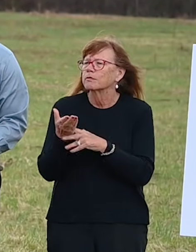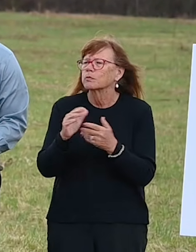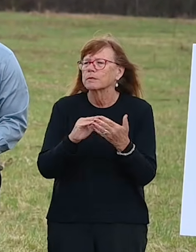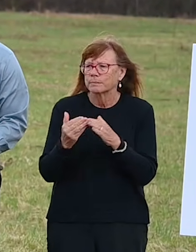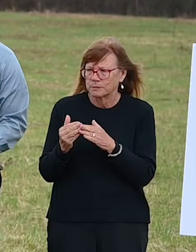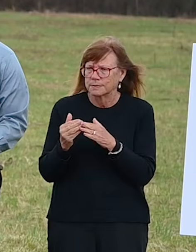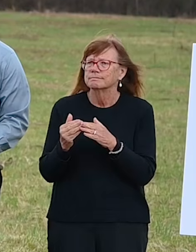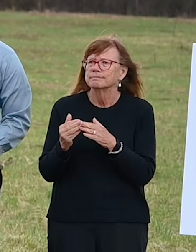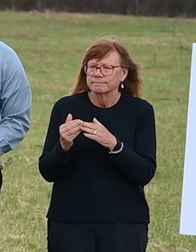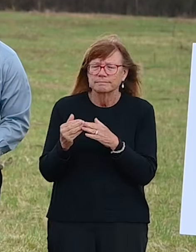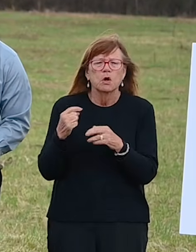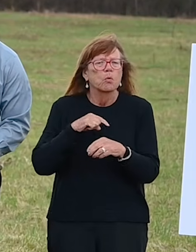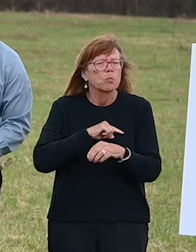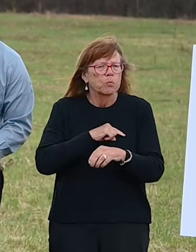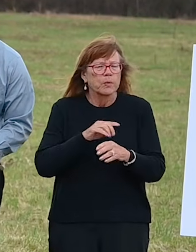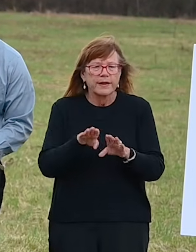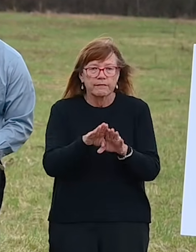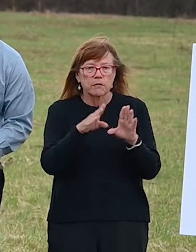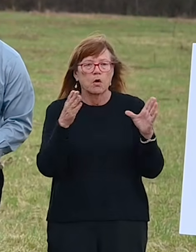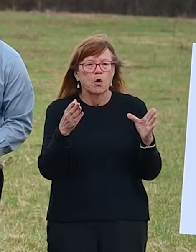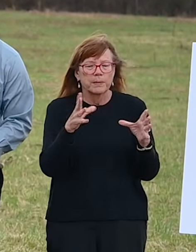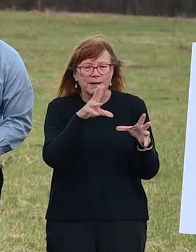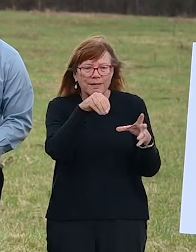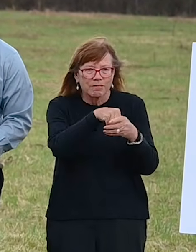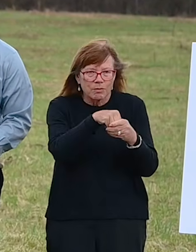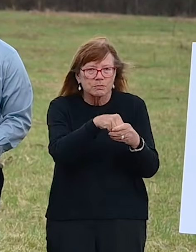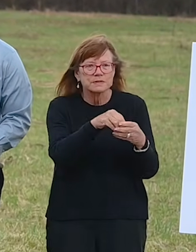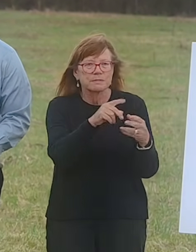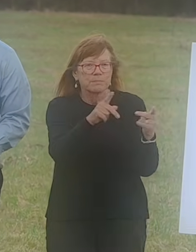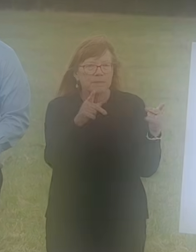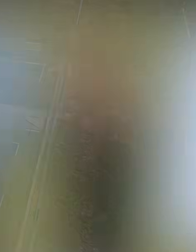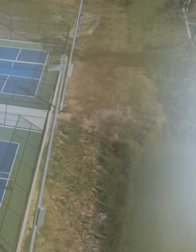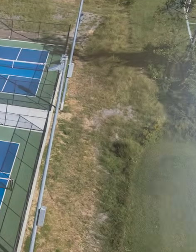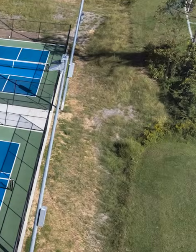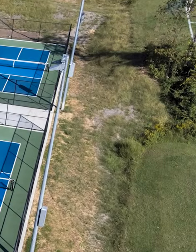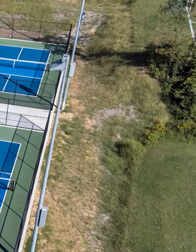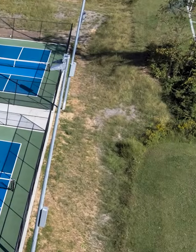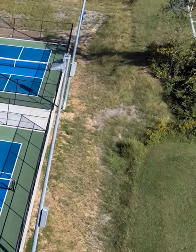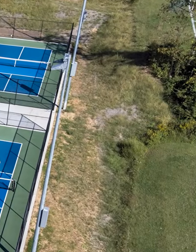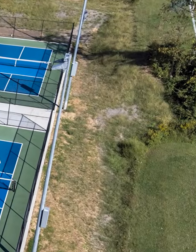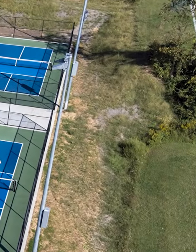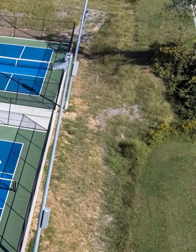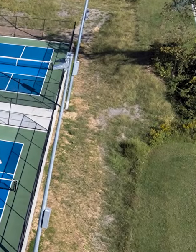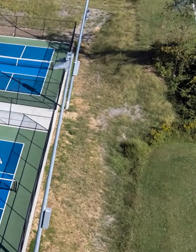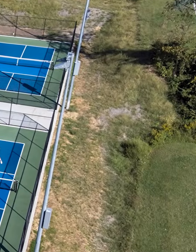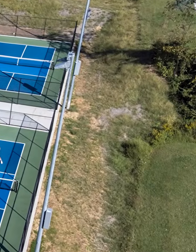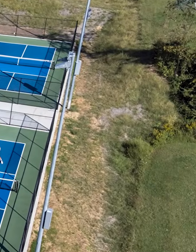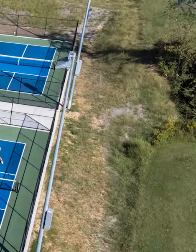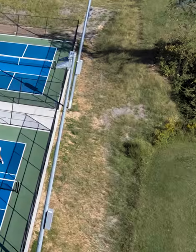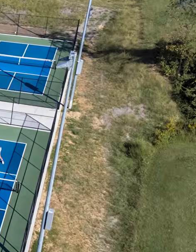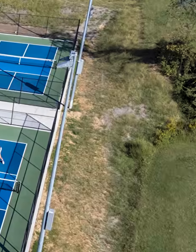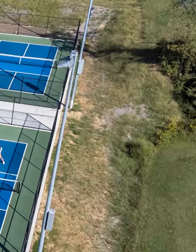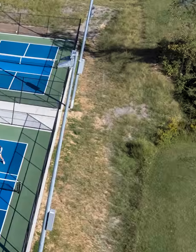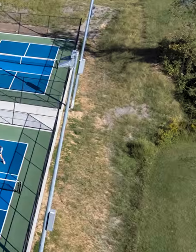community. We've opened inclusive play spaces and pickleball courts, including Rockburn